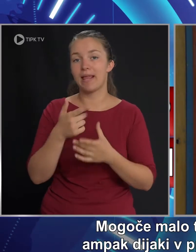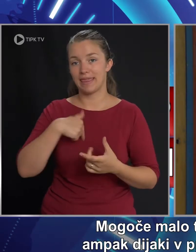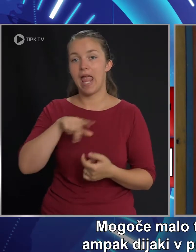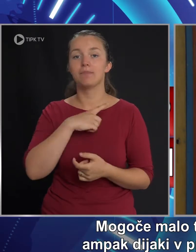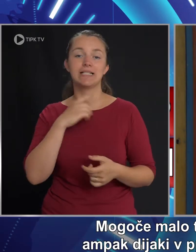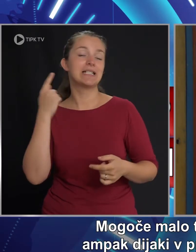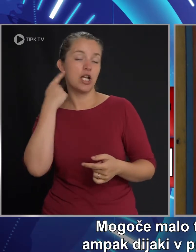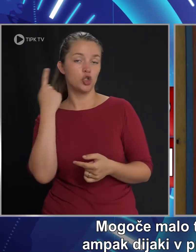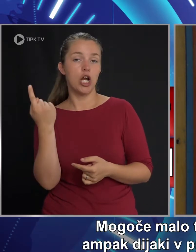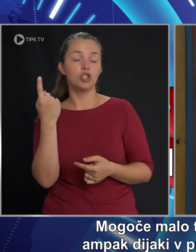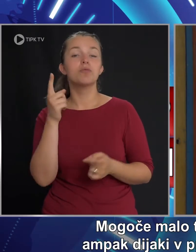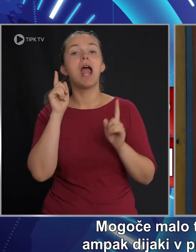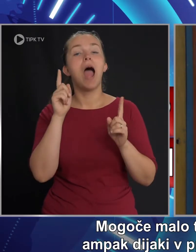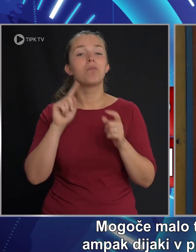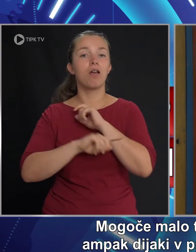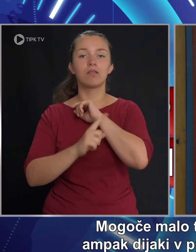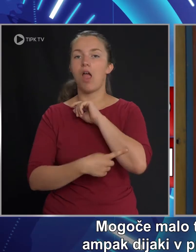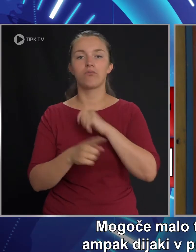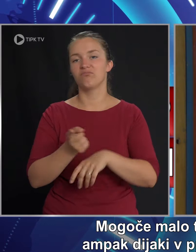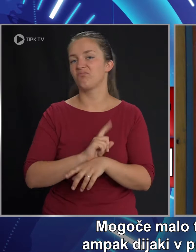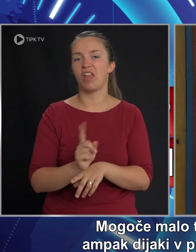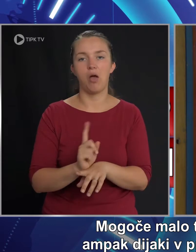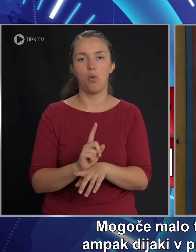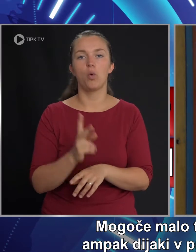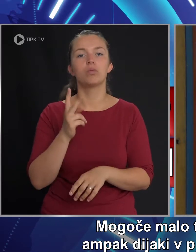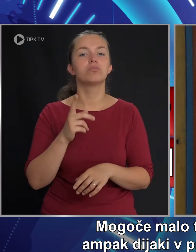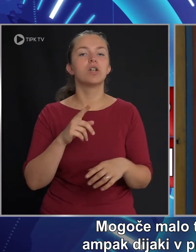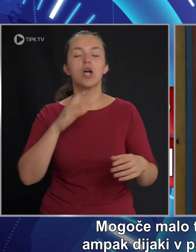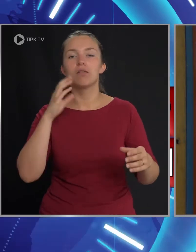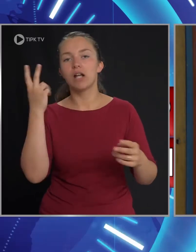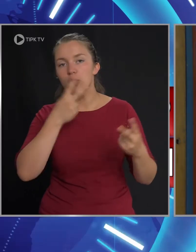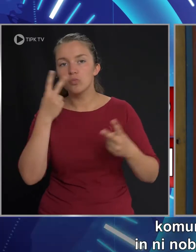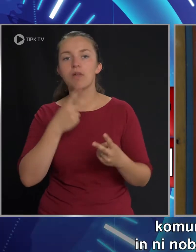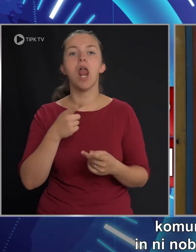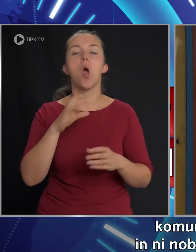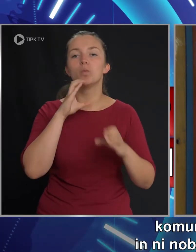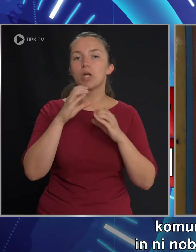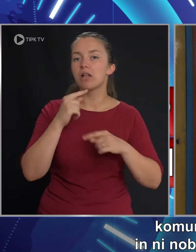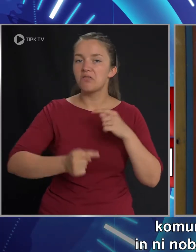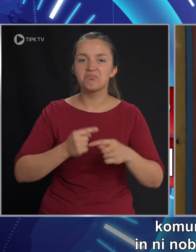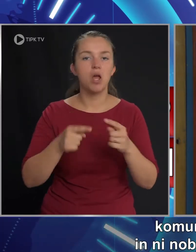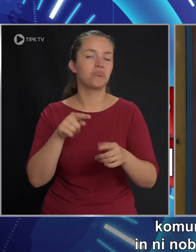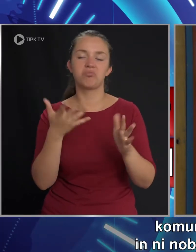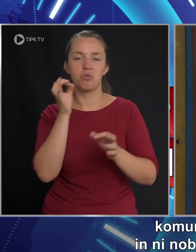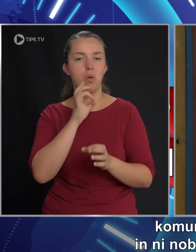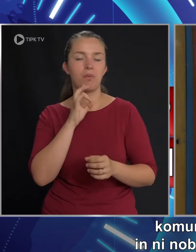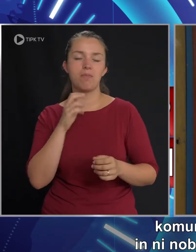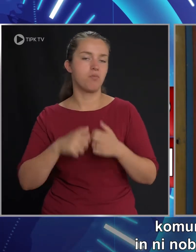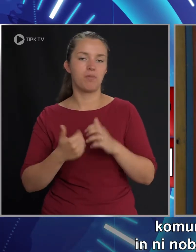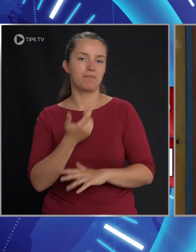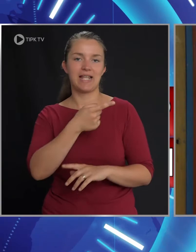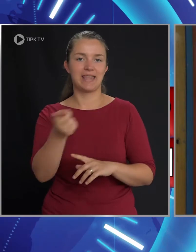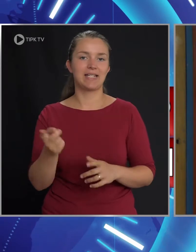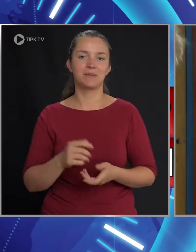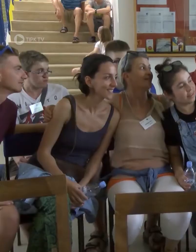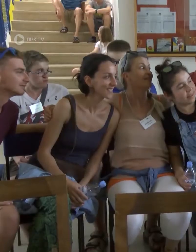med nami, slišečimi, ampak dijaki v prvi sekundi so se razumeli, komunikacija je stekla in to ni noben problem za